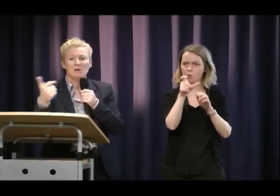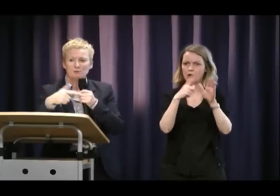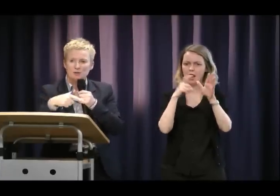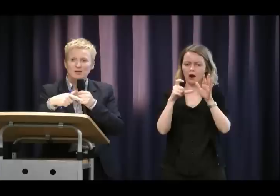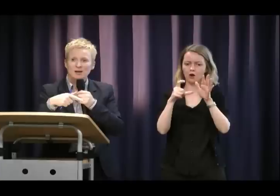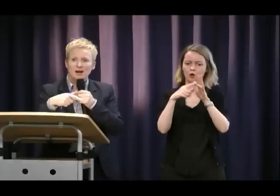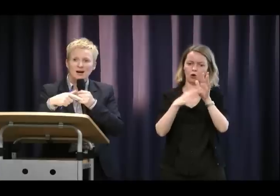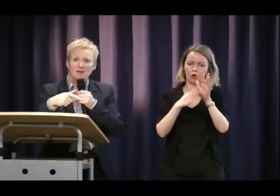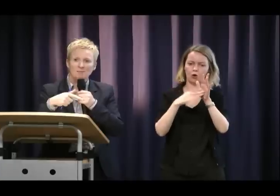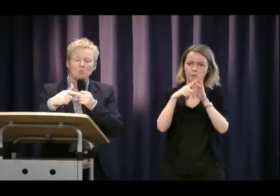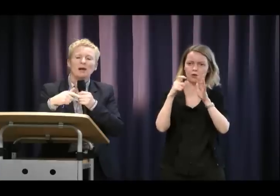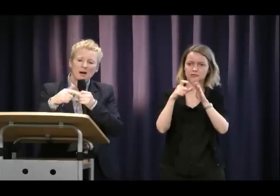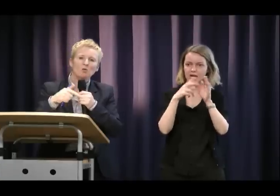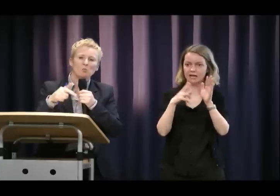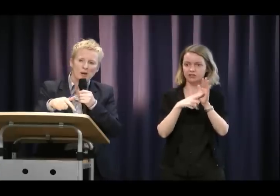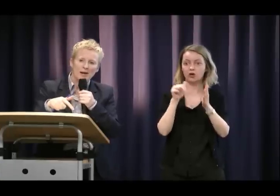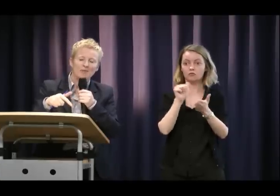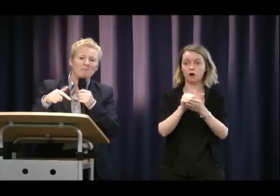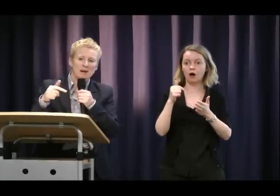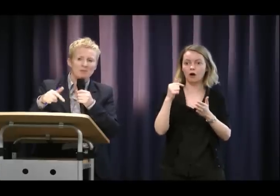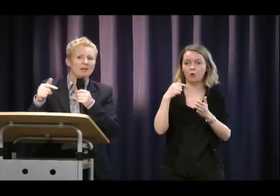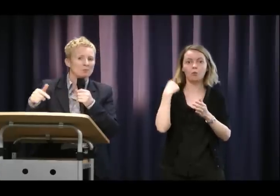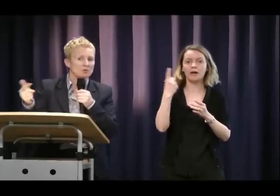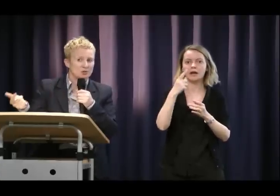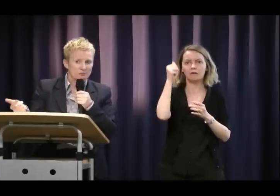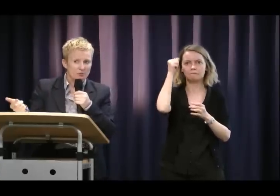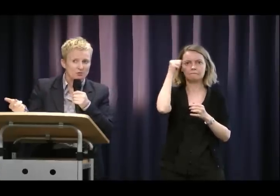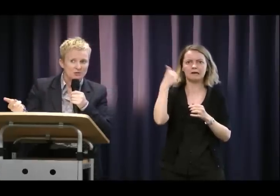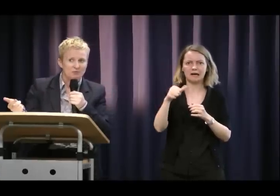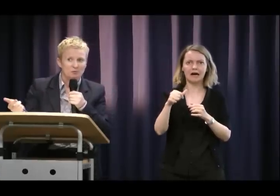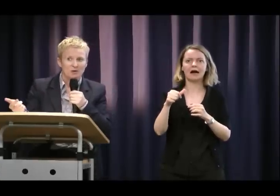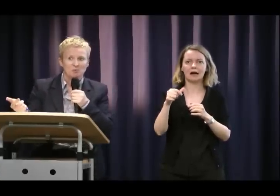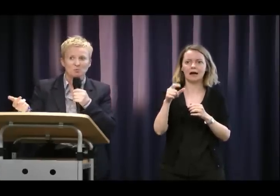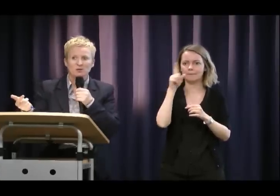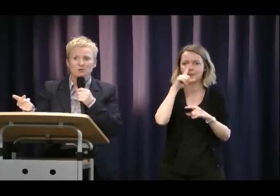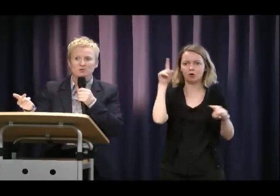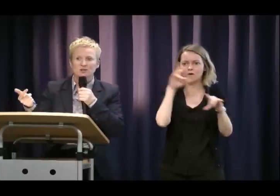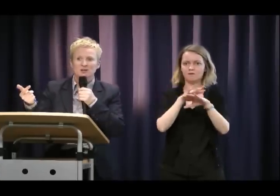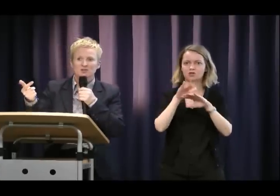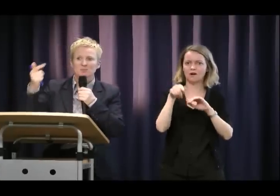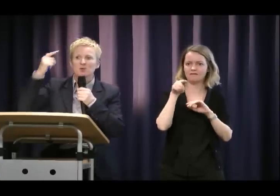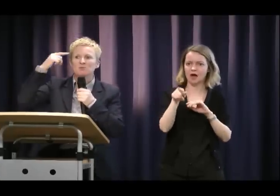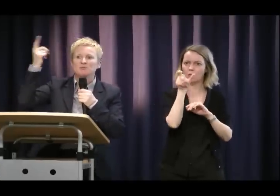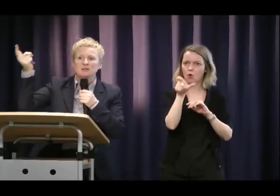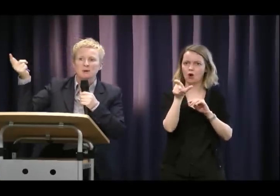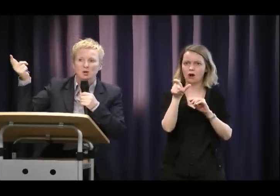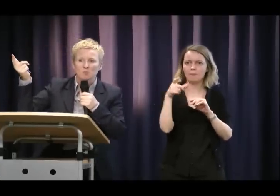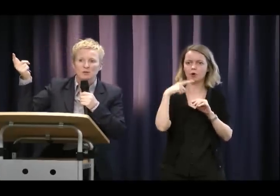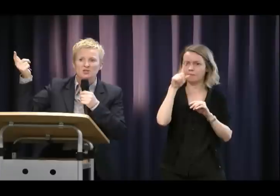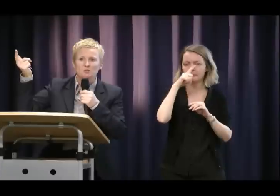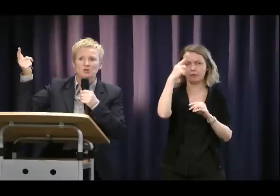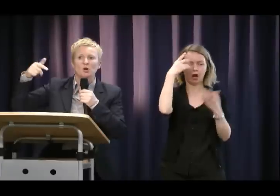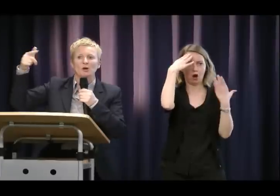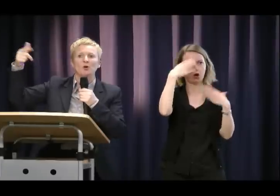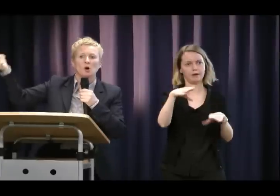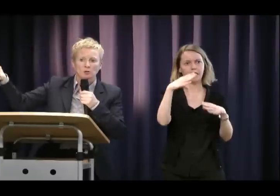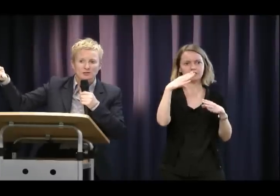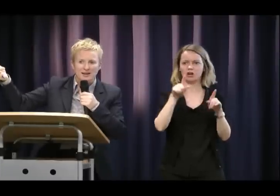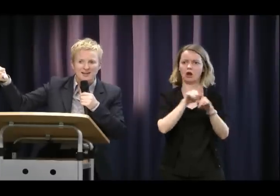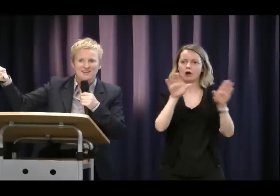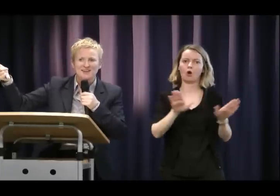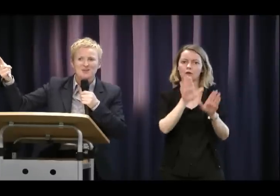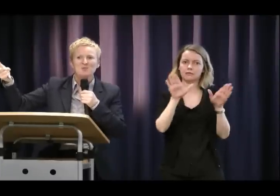We are aware that maybe that was confusing for people because sometimes you think about accommodation when you're going